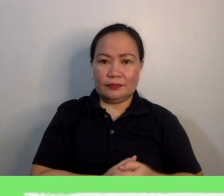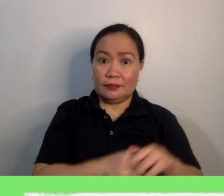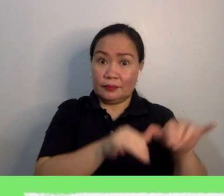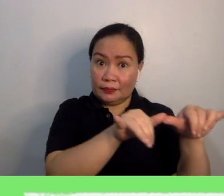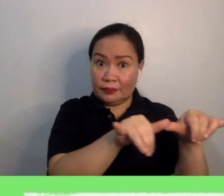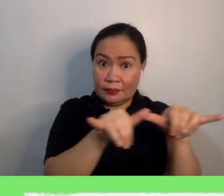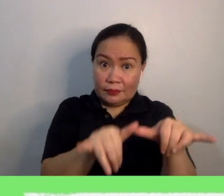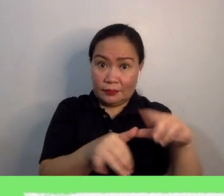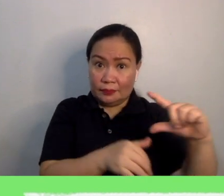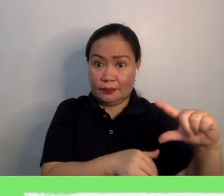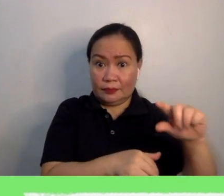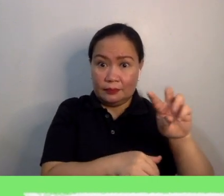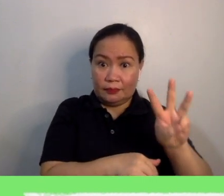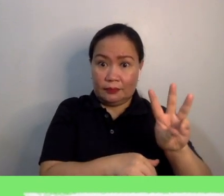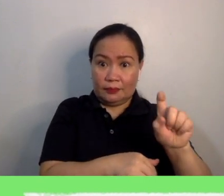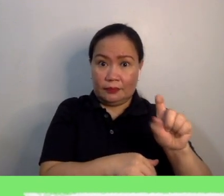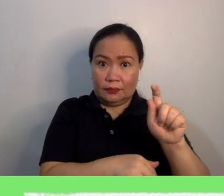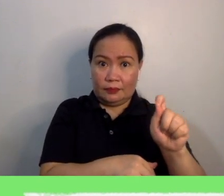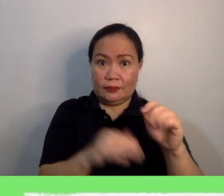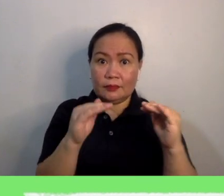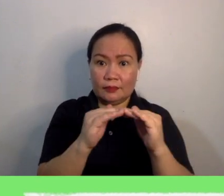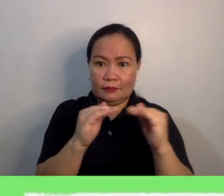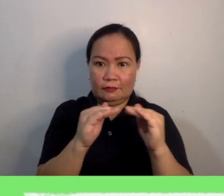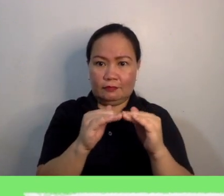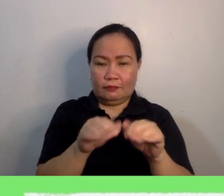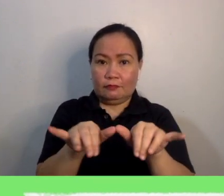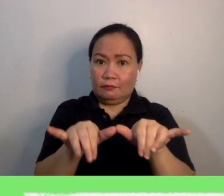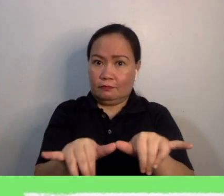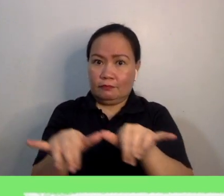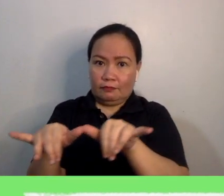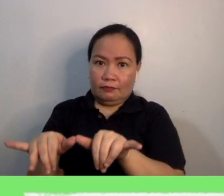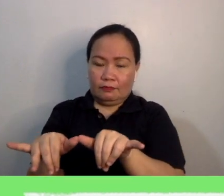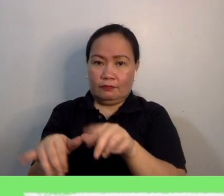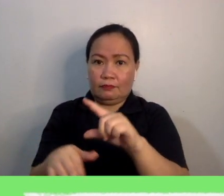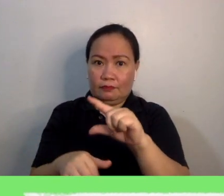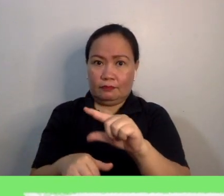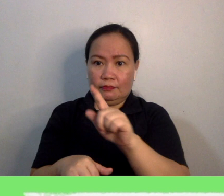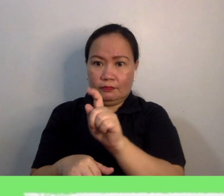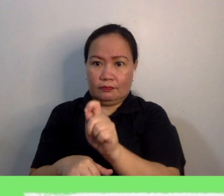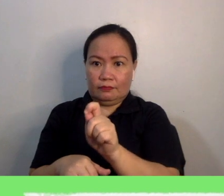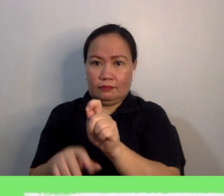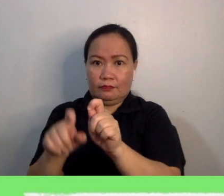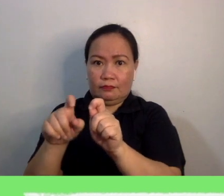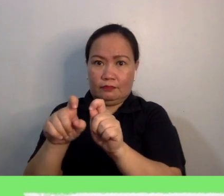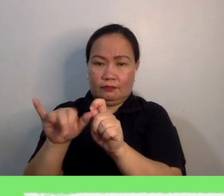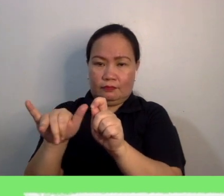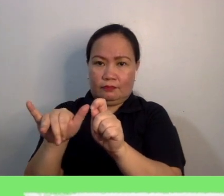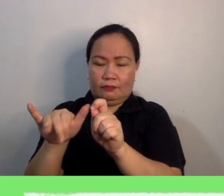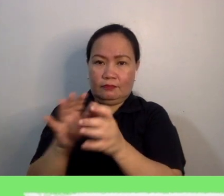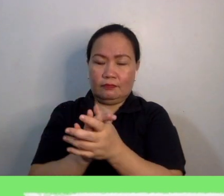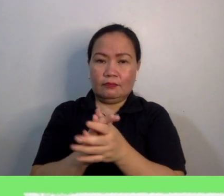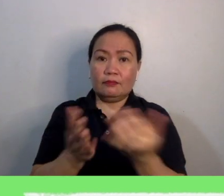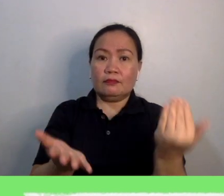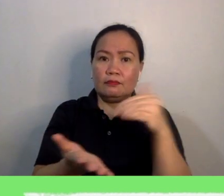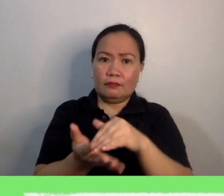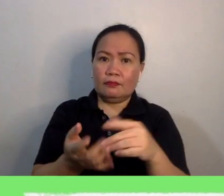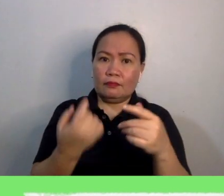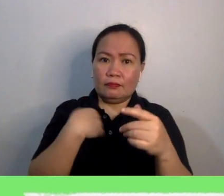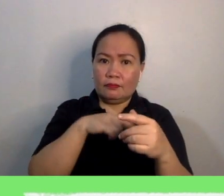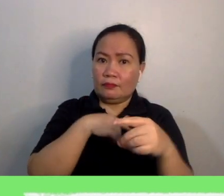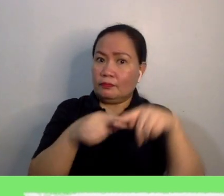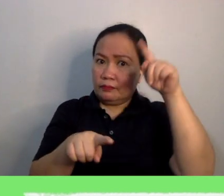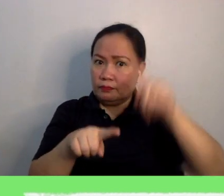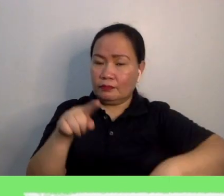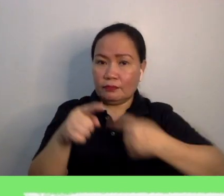the measure of angle WXT is equal to the measure of angle TXY. So again, we cannot say that they